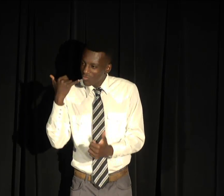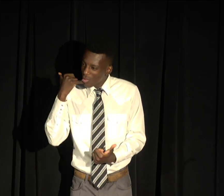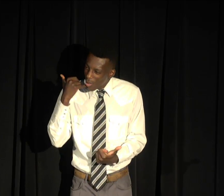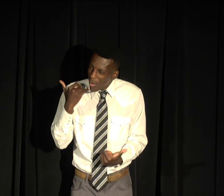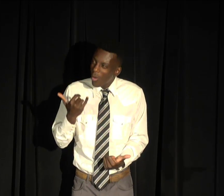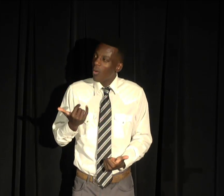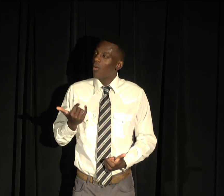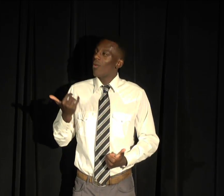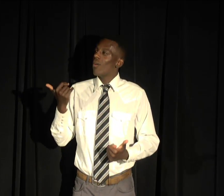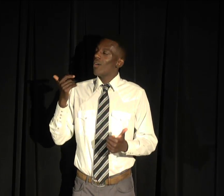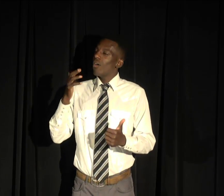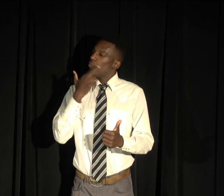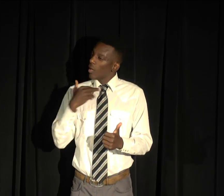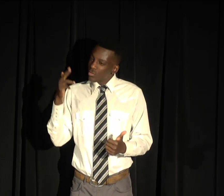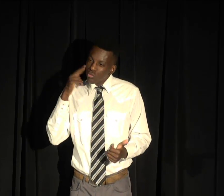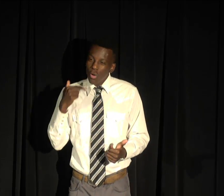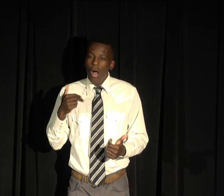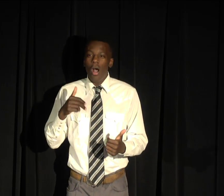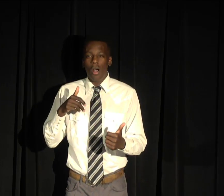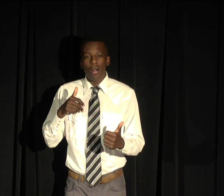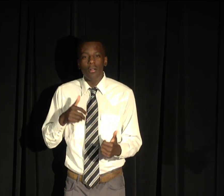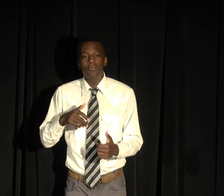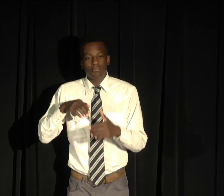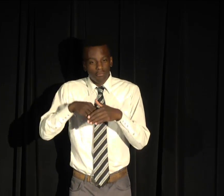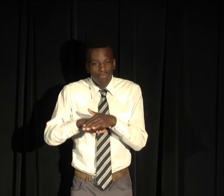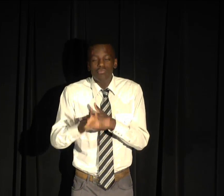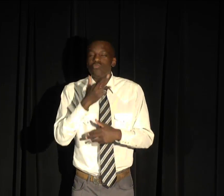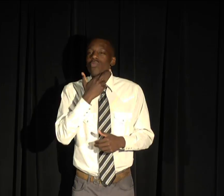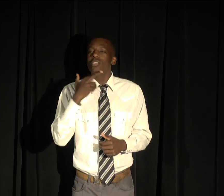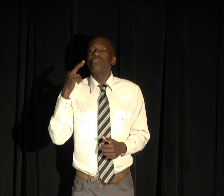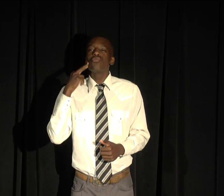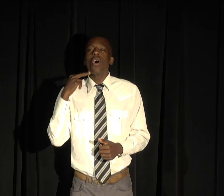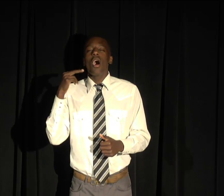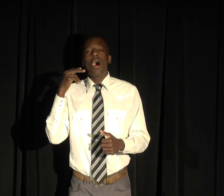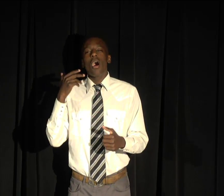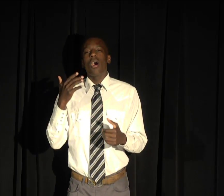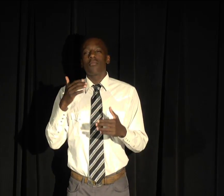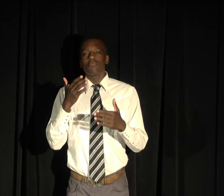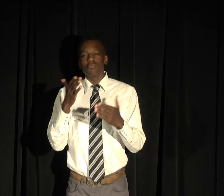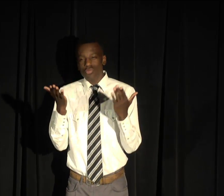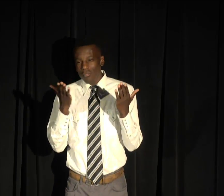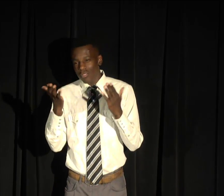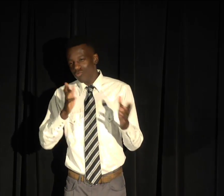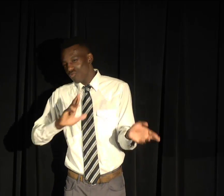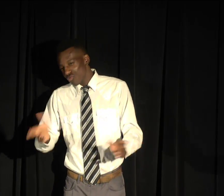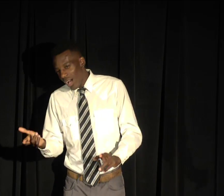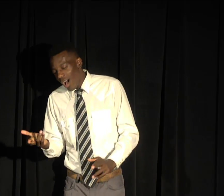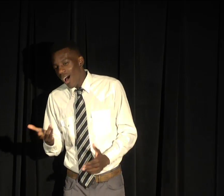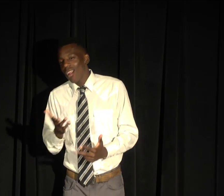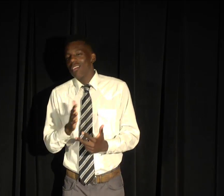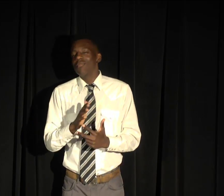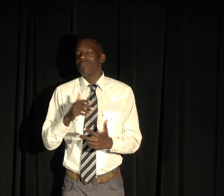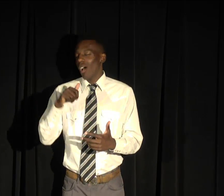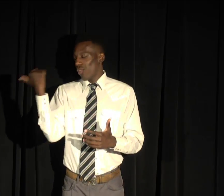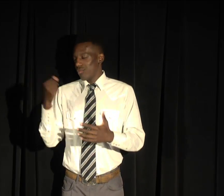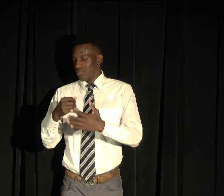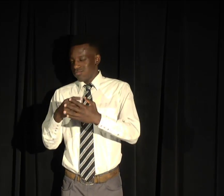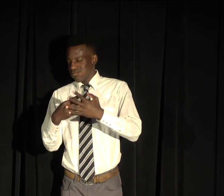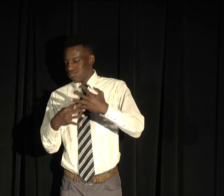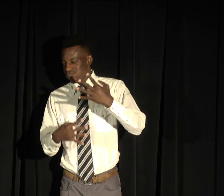industry. For example, restaurants. You know, if you deaf people go into a restaurant and the service is right there,